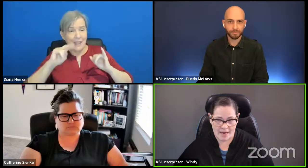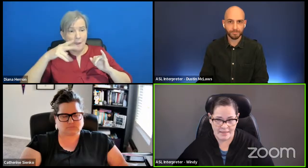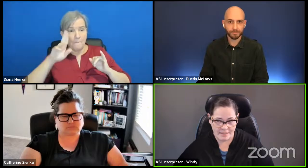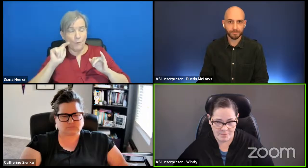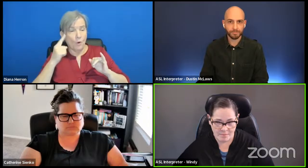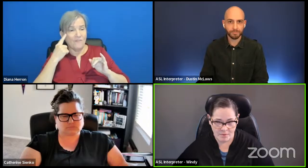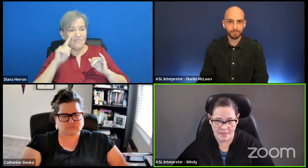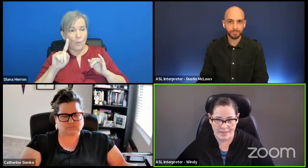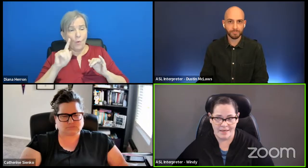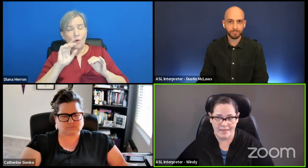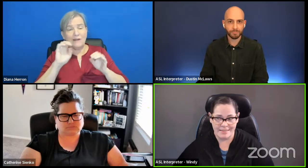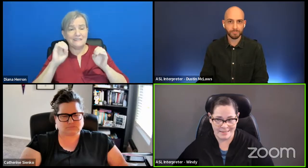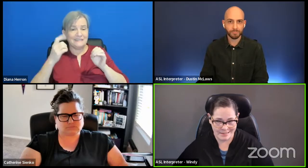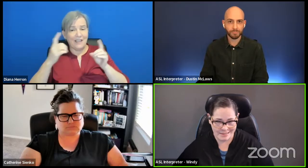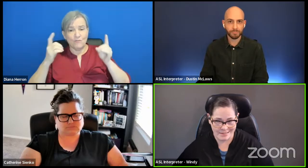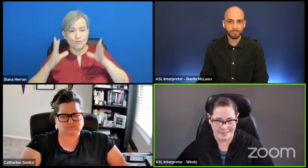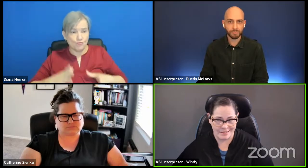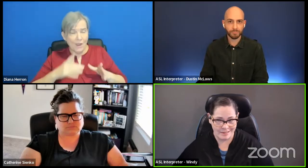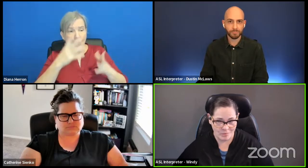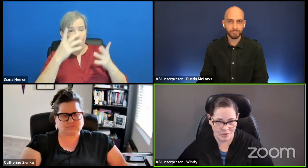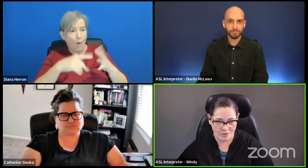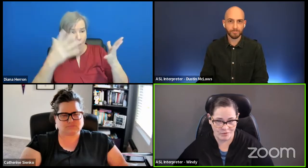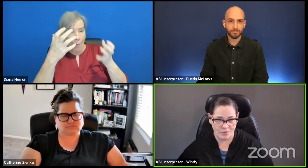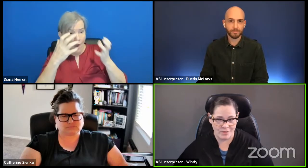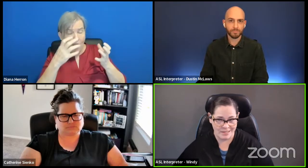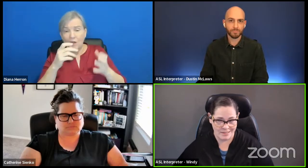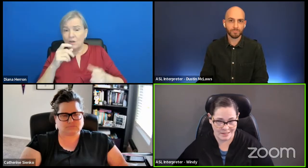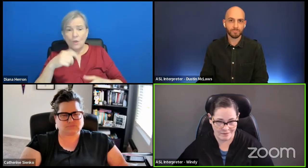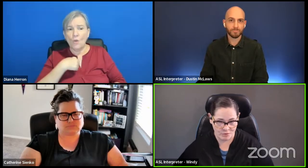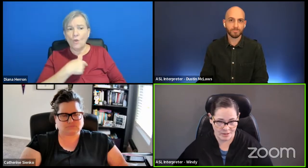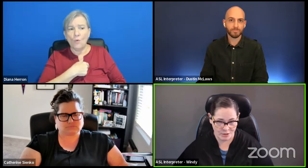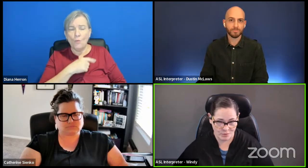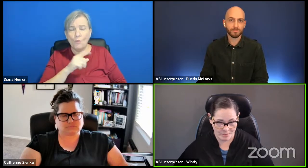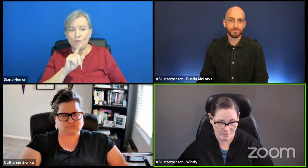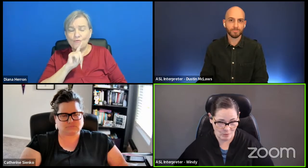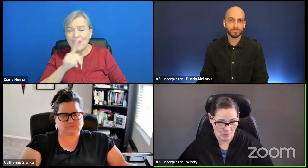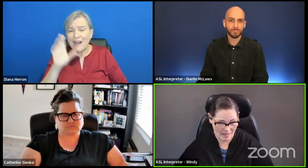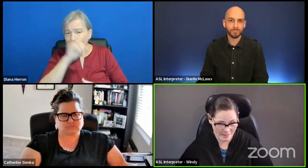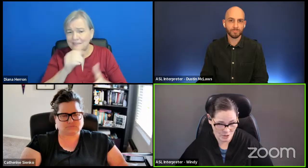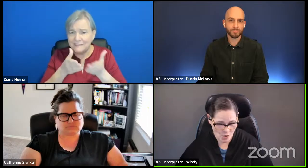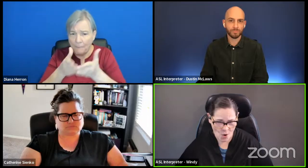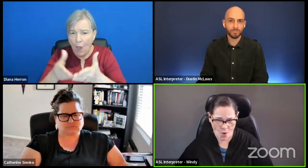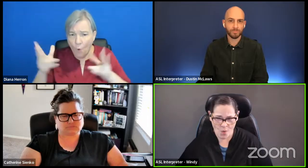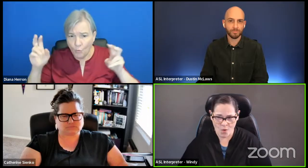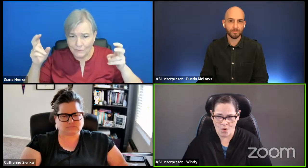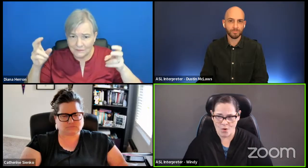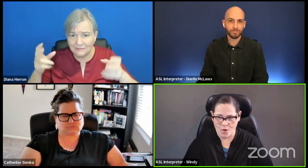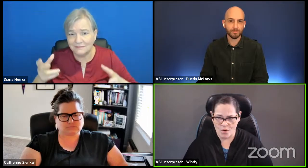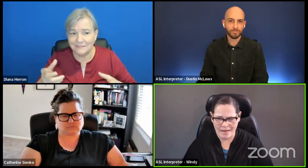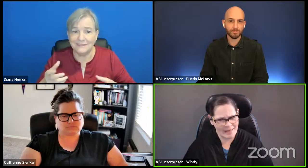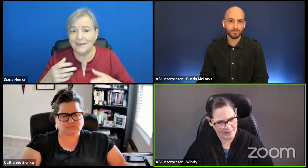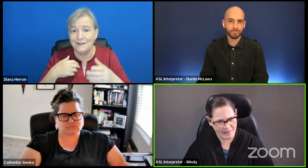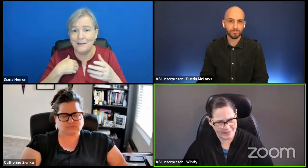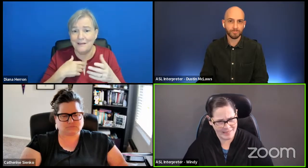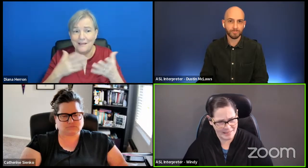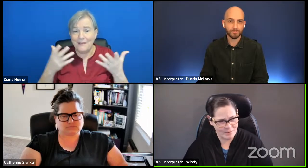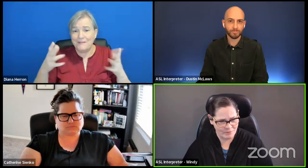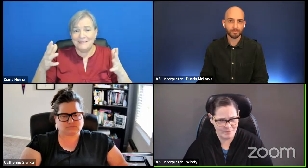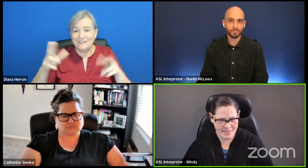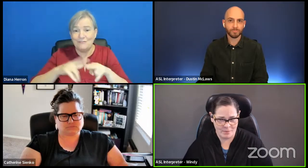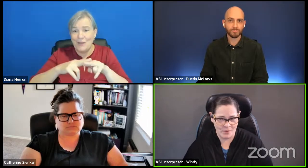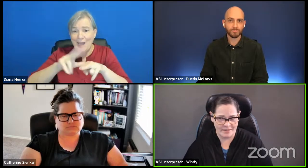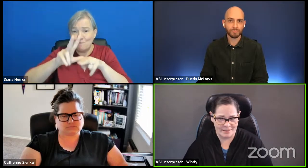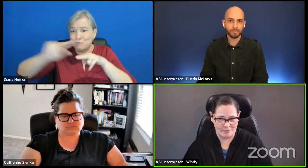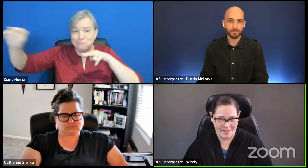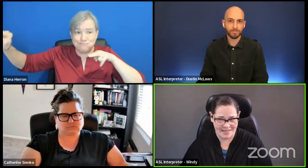wanting to ask people and get ideas and input for the executive director, what people want? Or because I